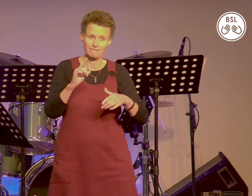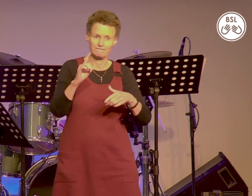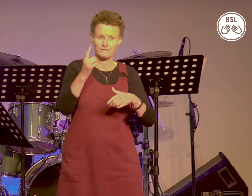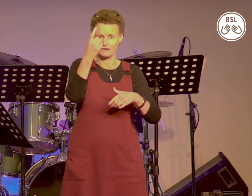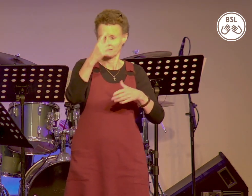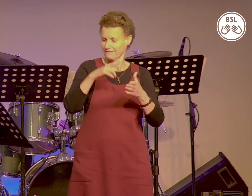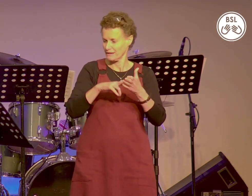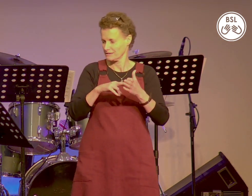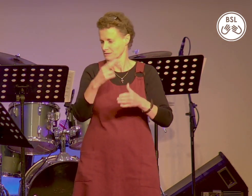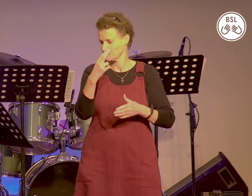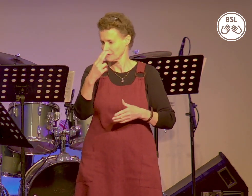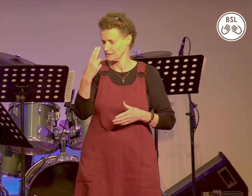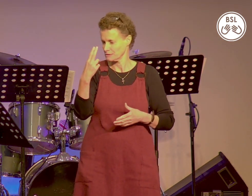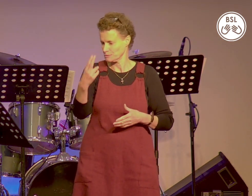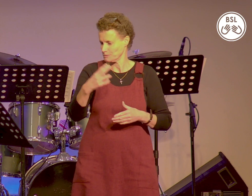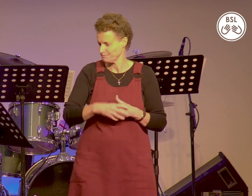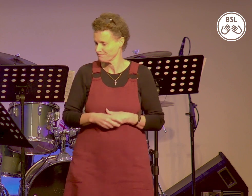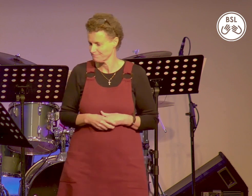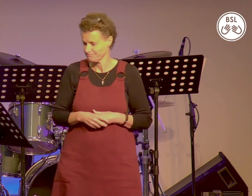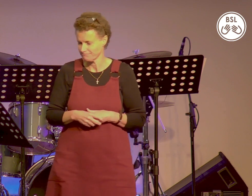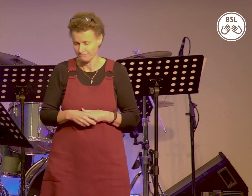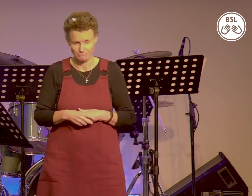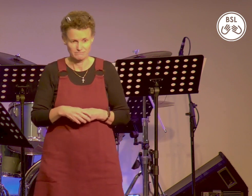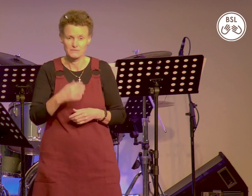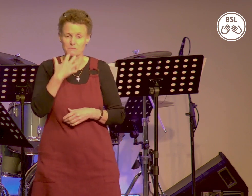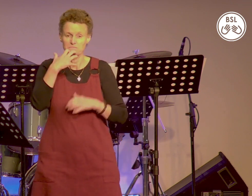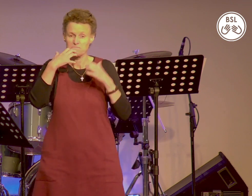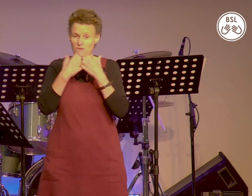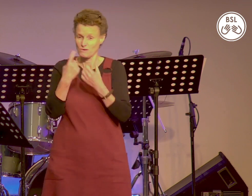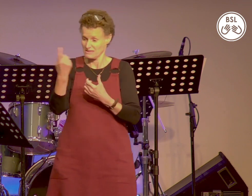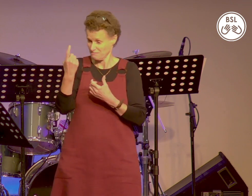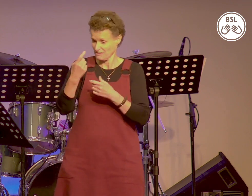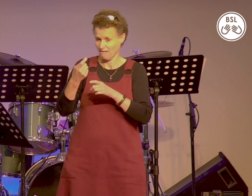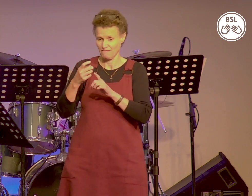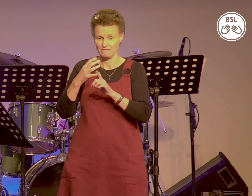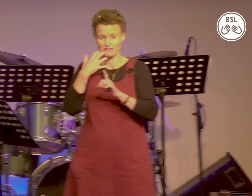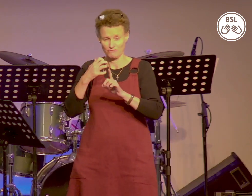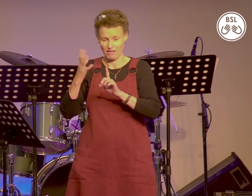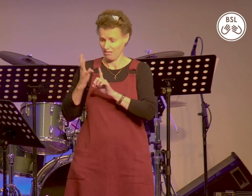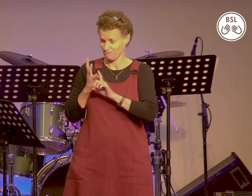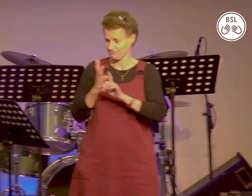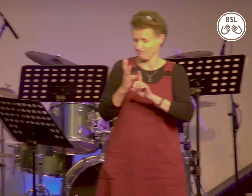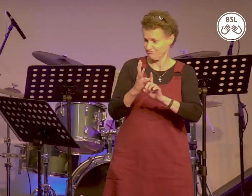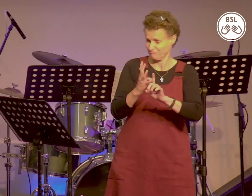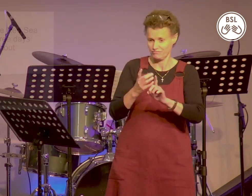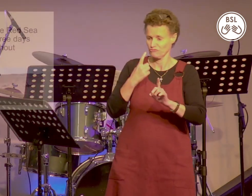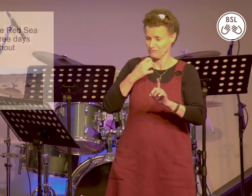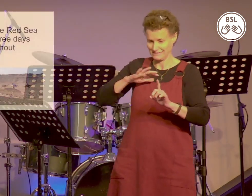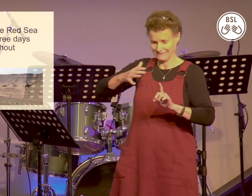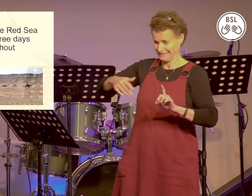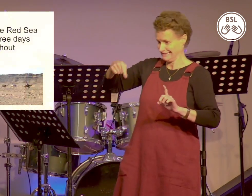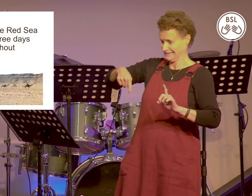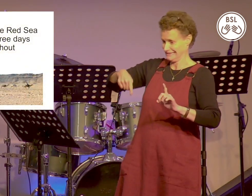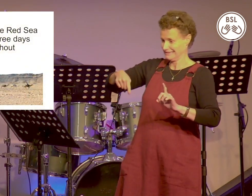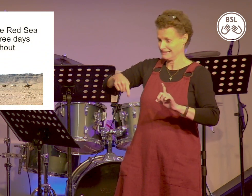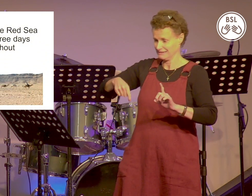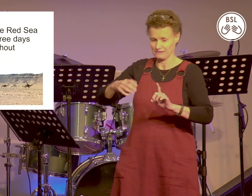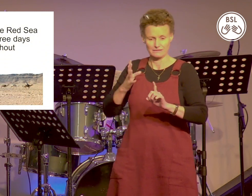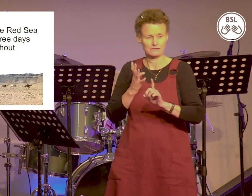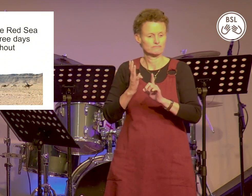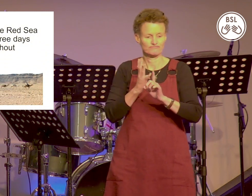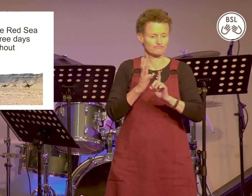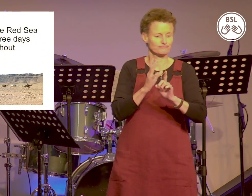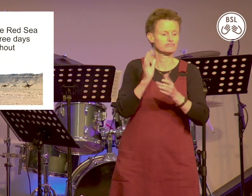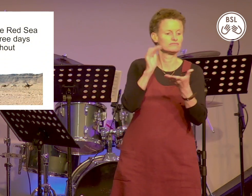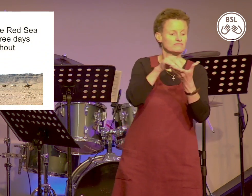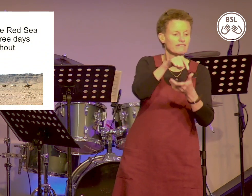translation. So if we have a look at the verse, the first verse, verse 22. Now Moses led Israel away from the Red